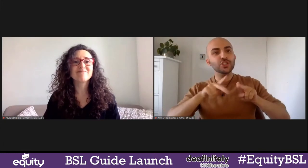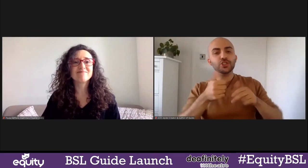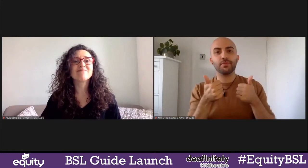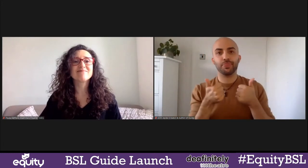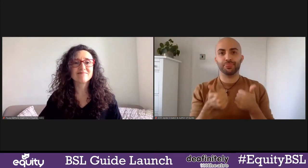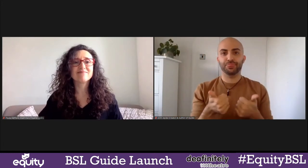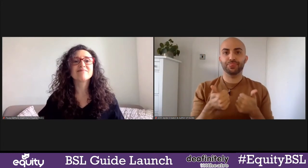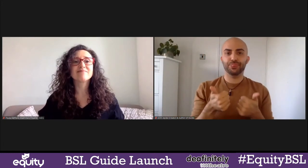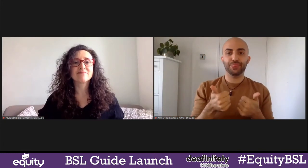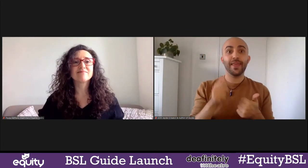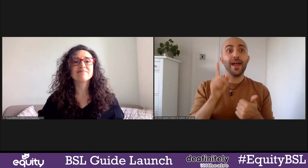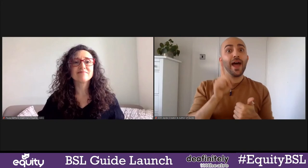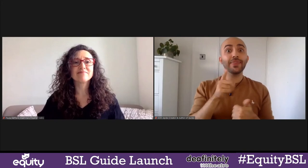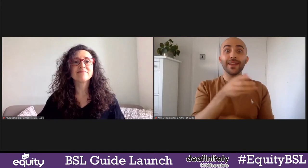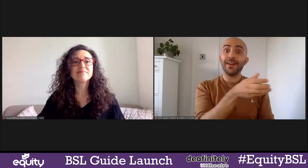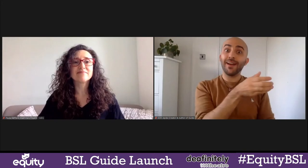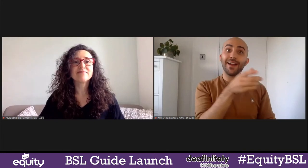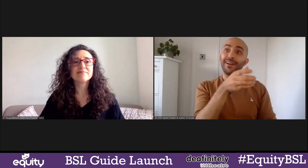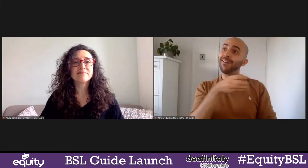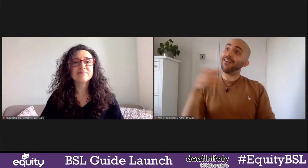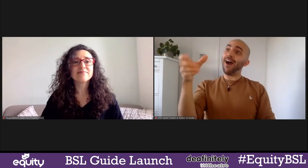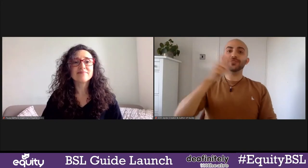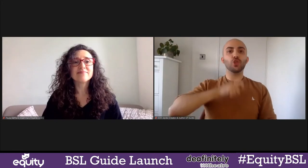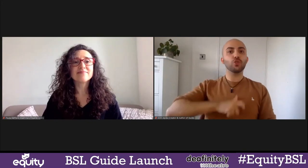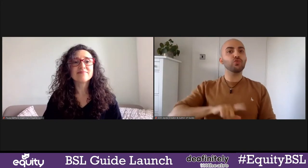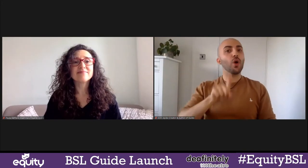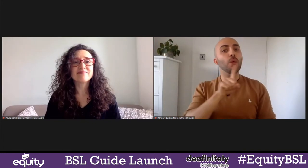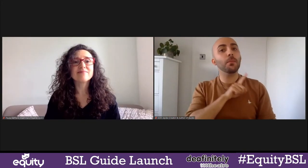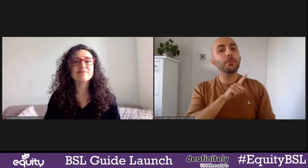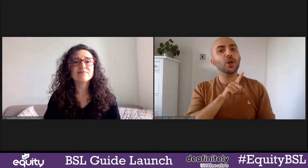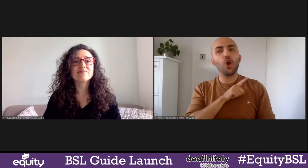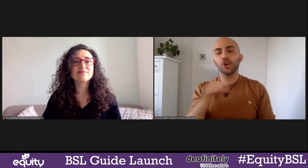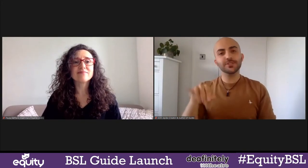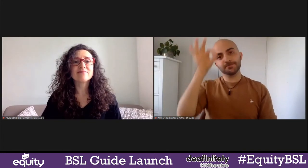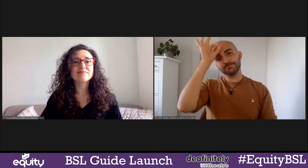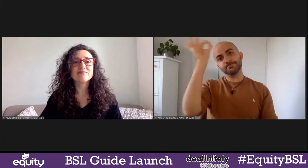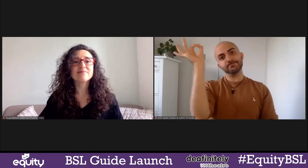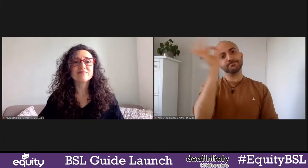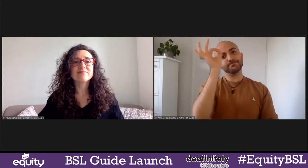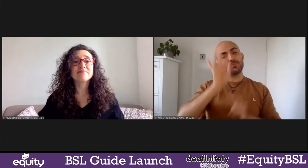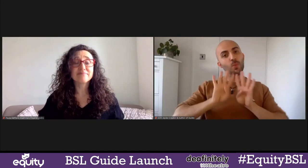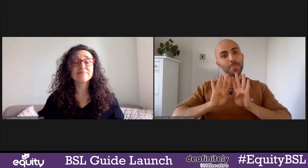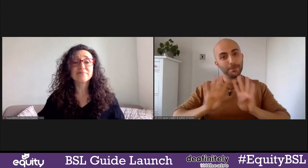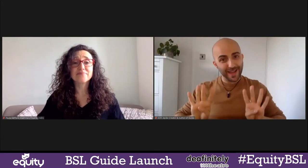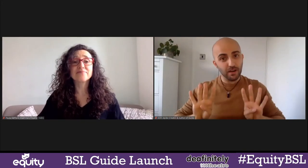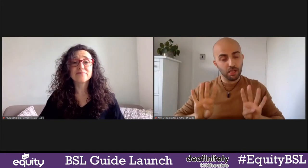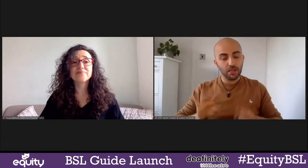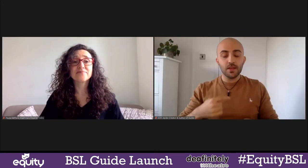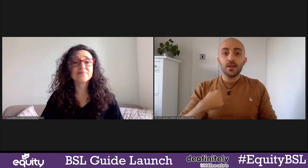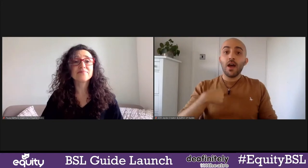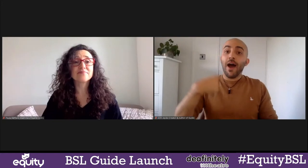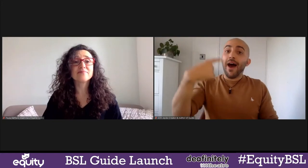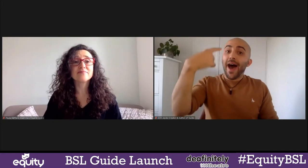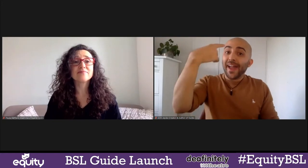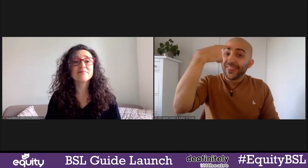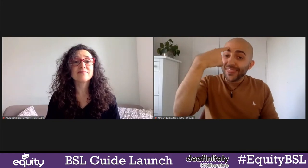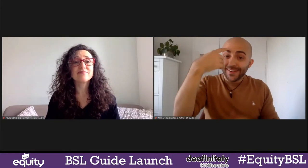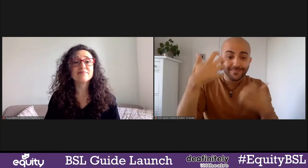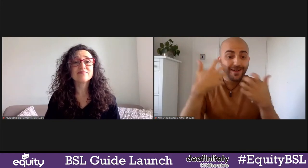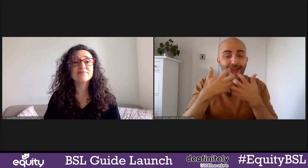put, oh, I have BSL, but then actually the level that they have is inappropriate. But because of the ignorance of the